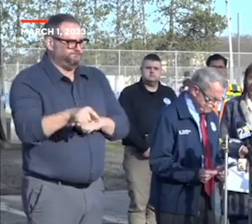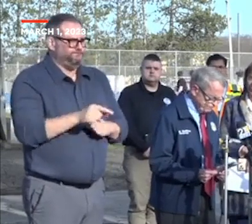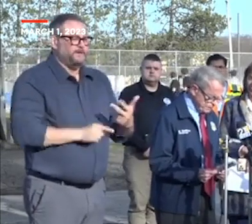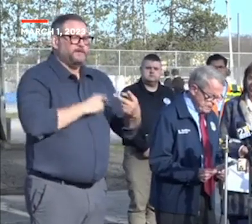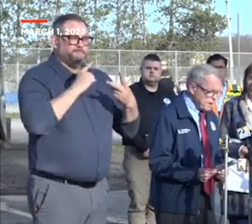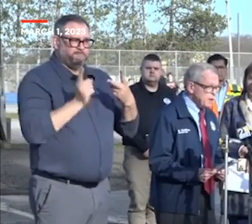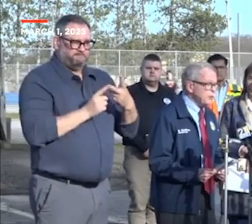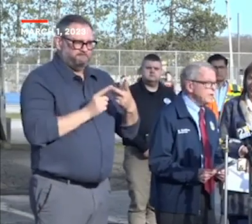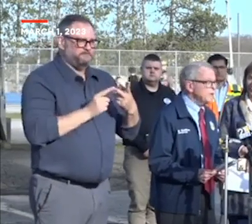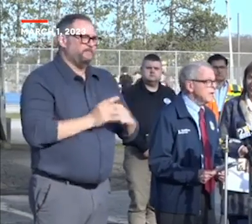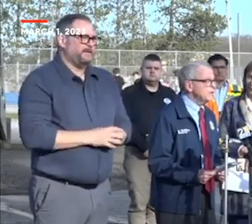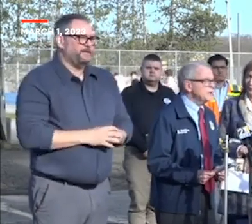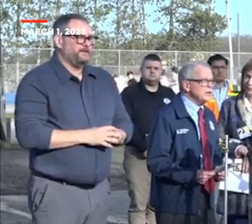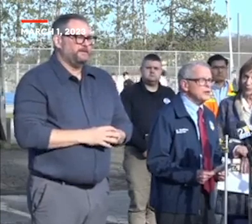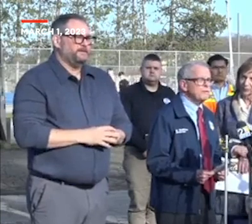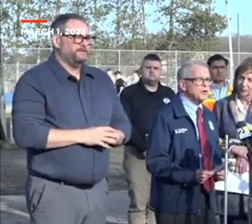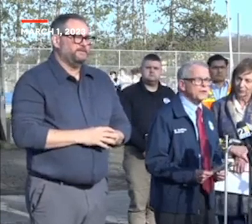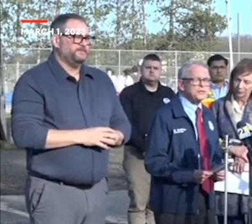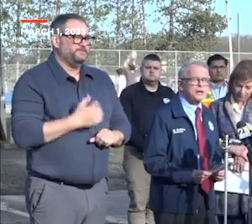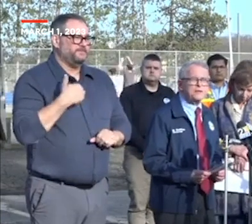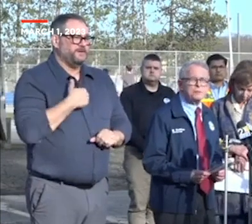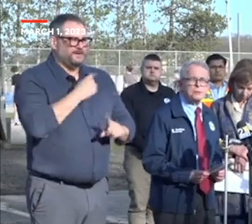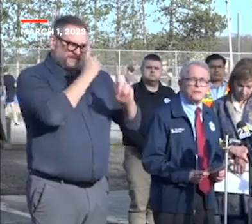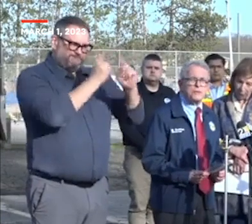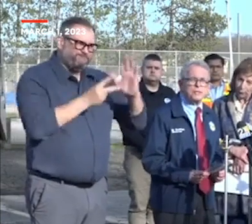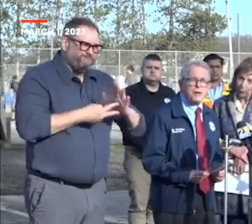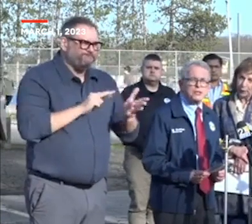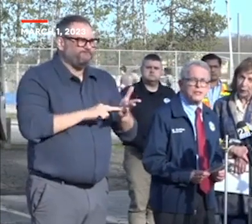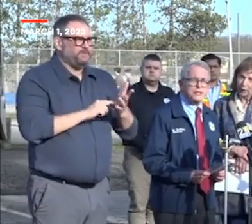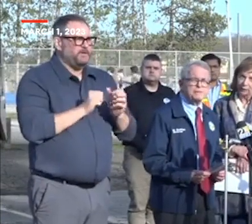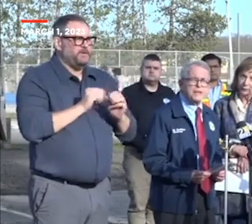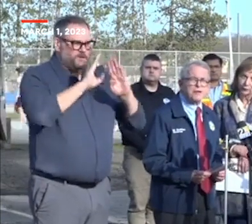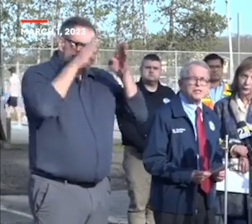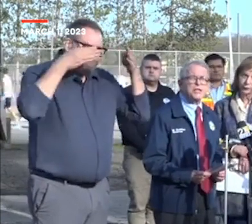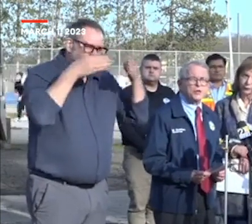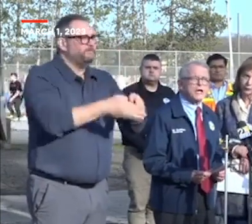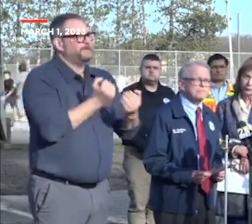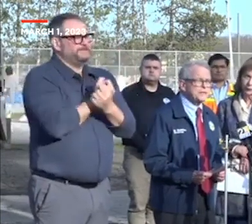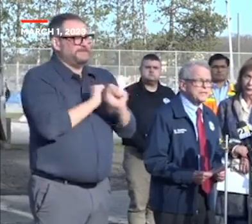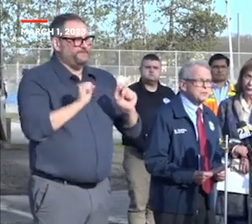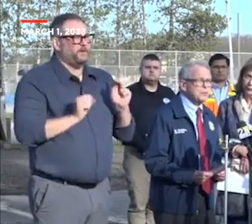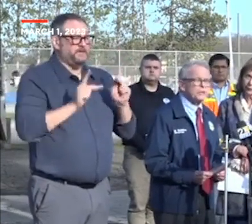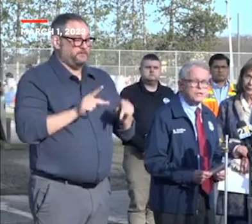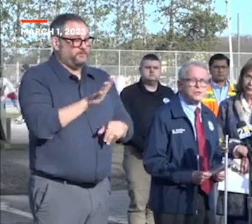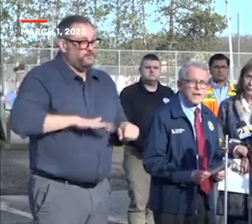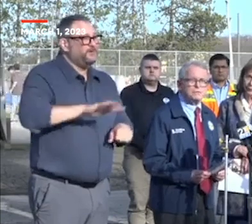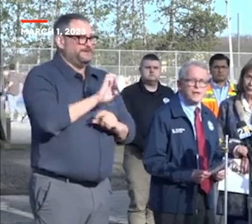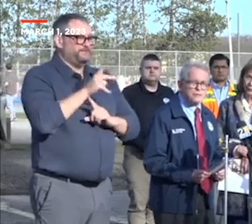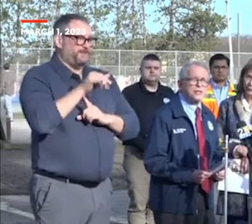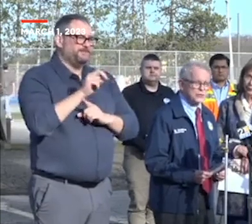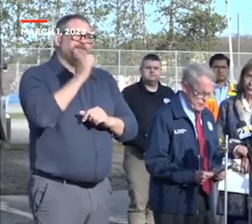two, we intend to continue to focus on the safety of the people of East Palestine every single day, and we will continue